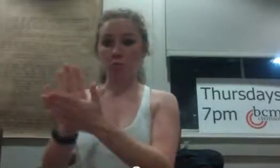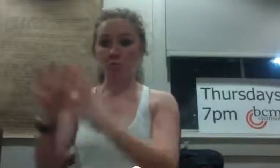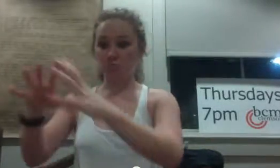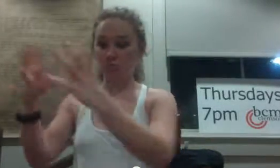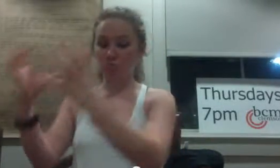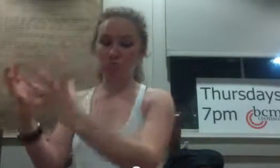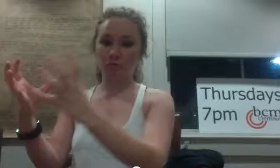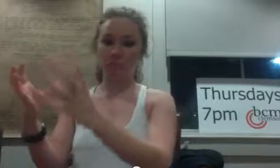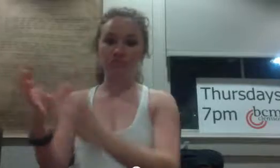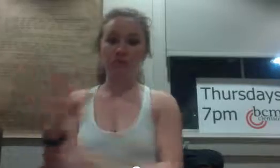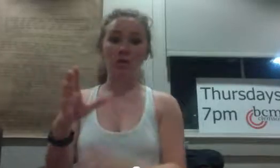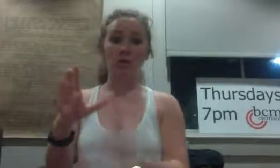sued the school.